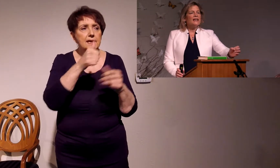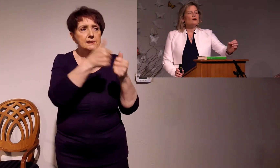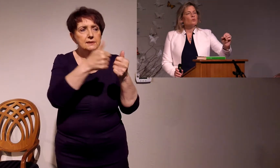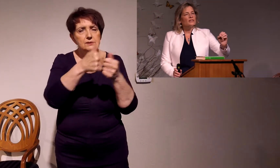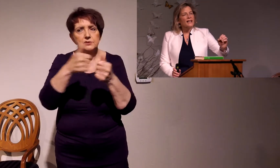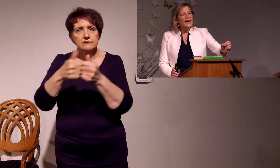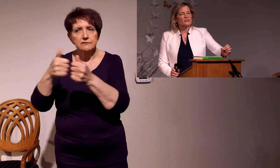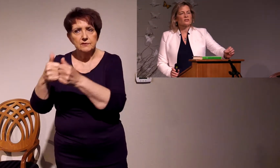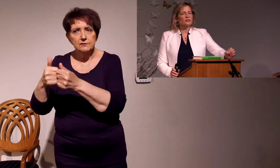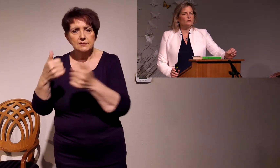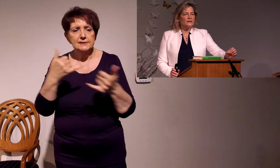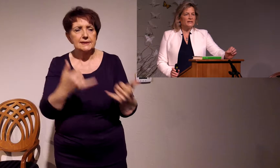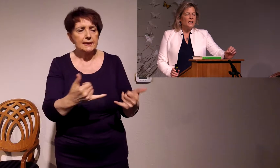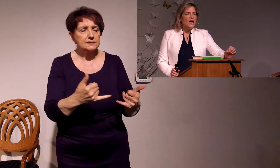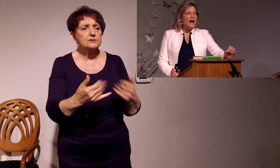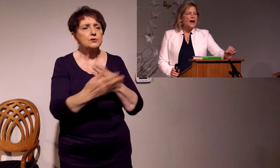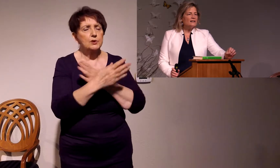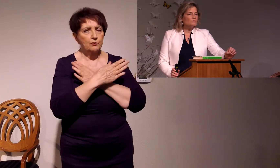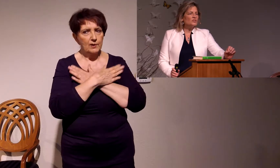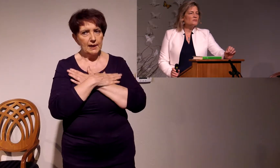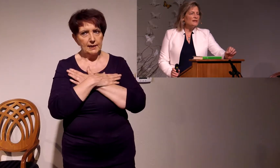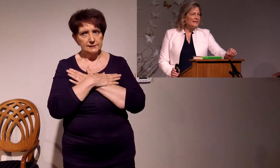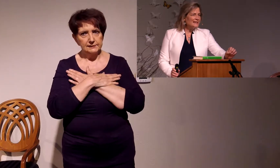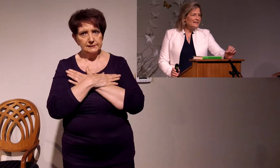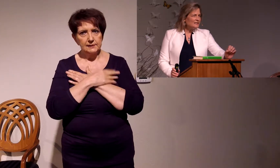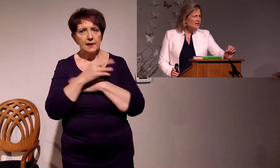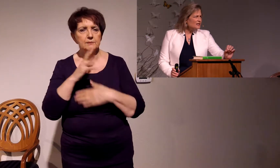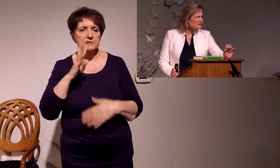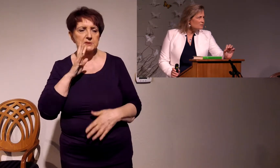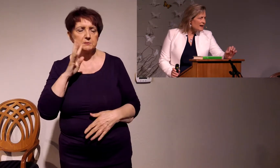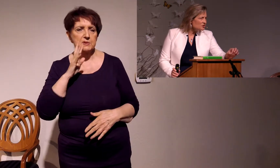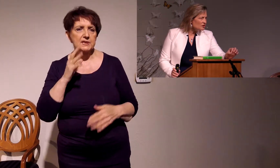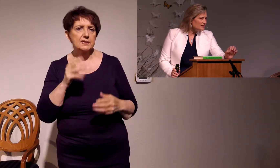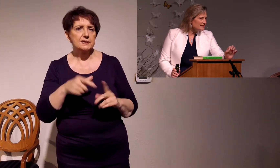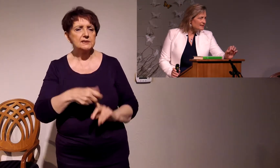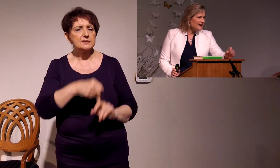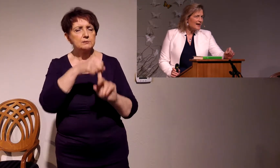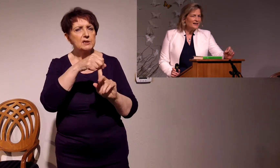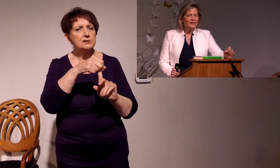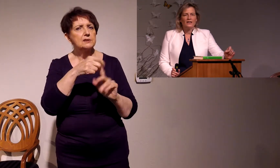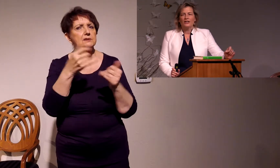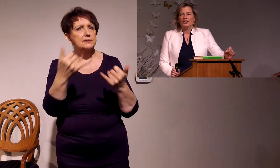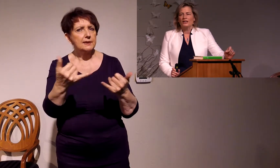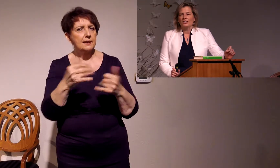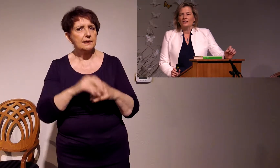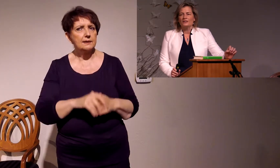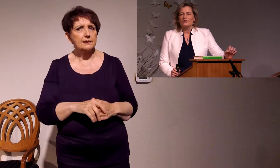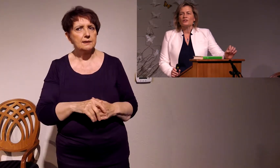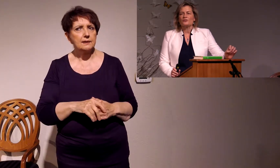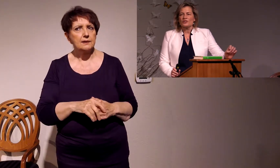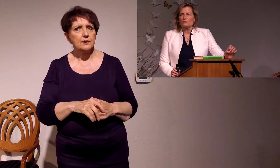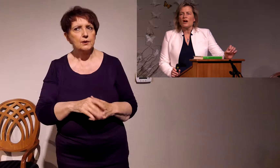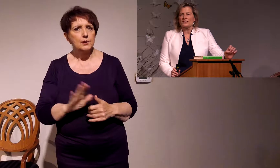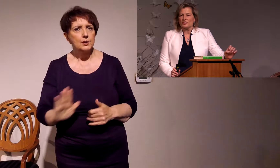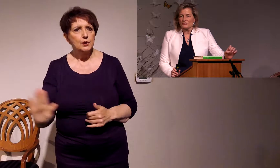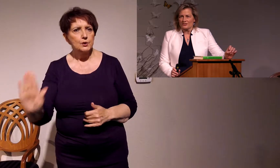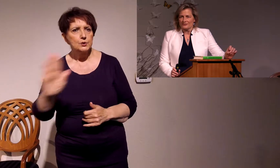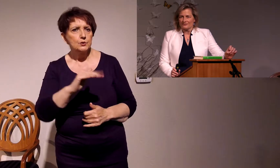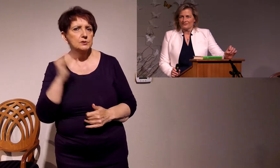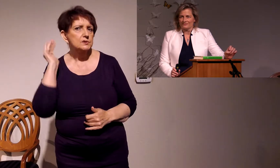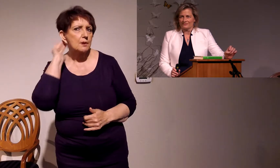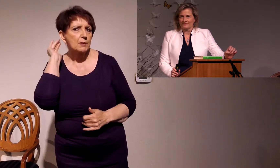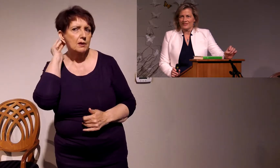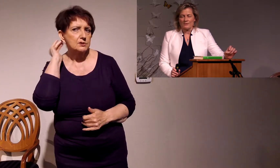can relax a little bit. I am speaking especially today to your